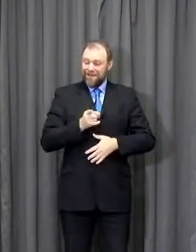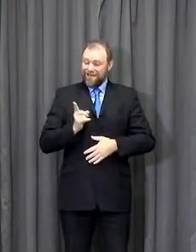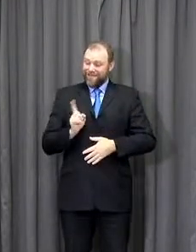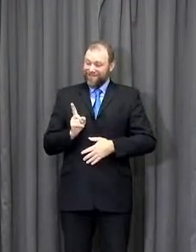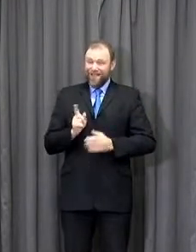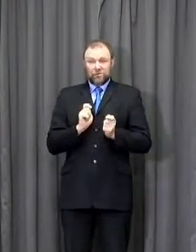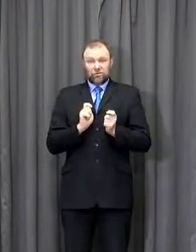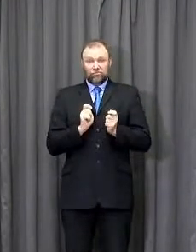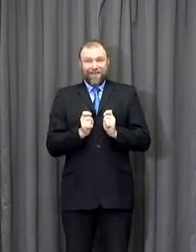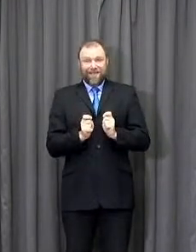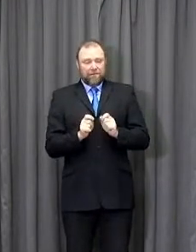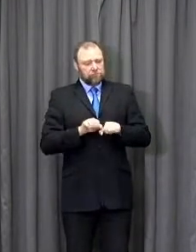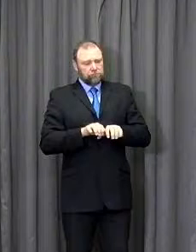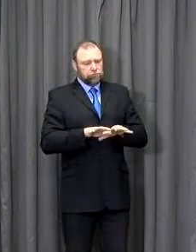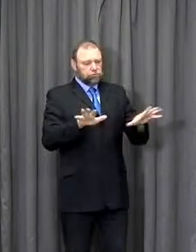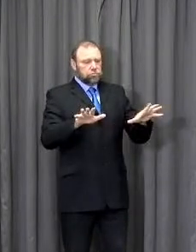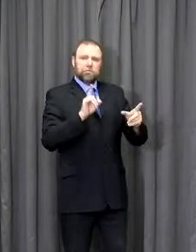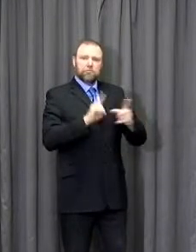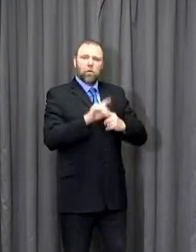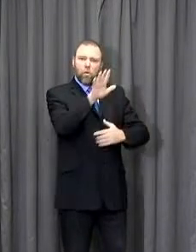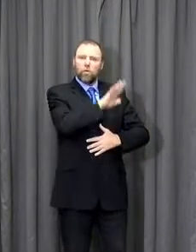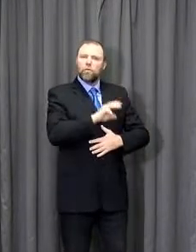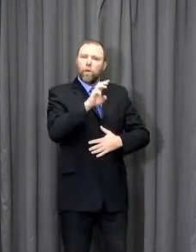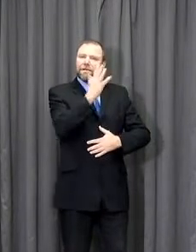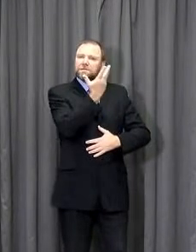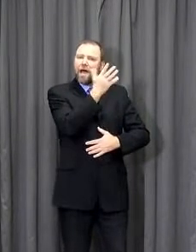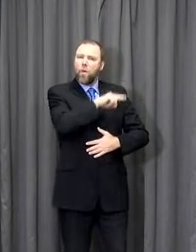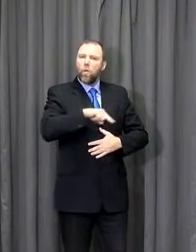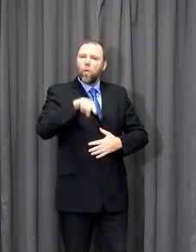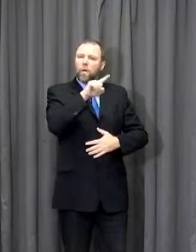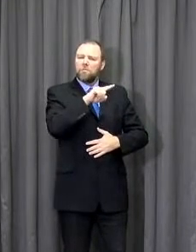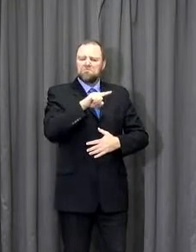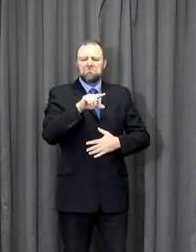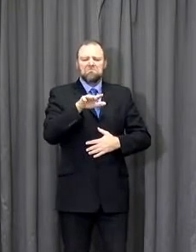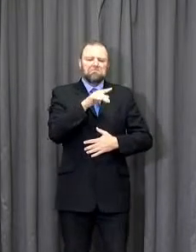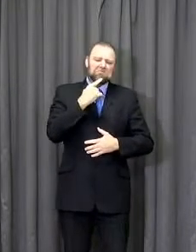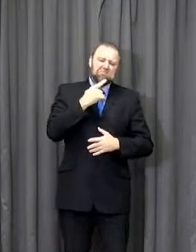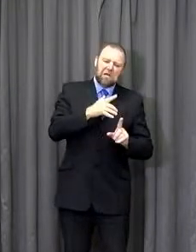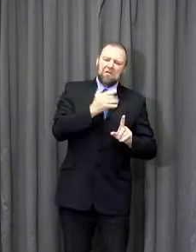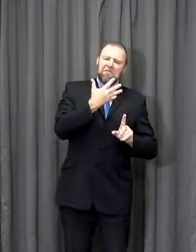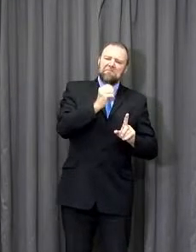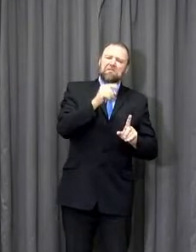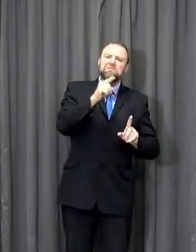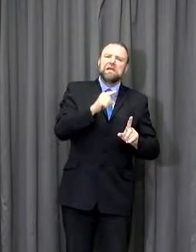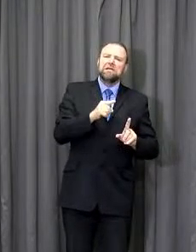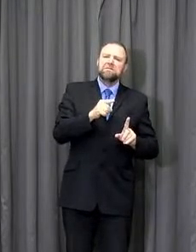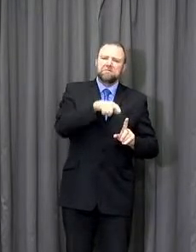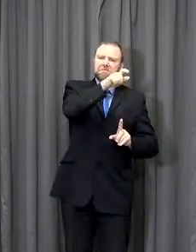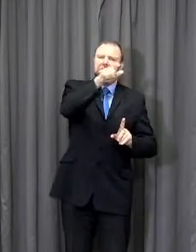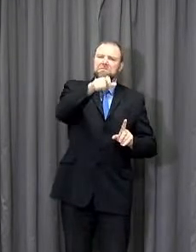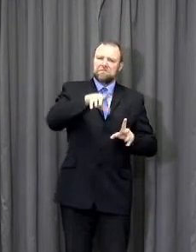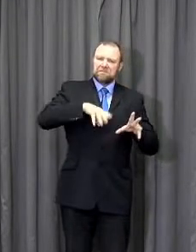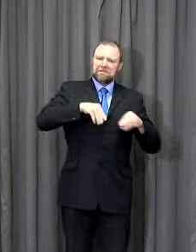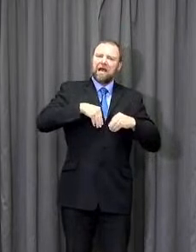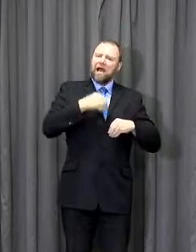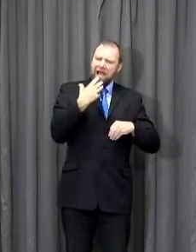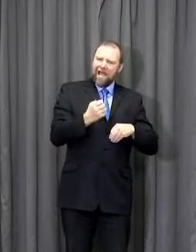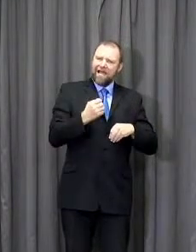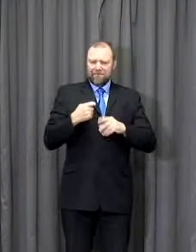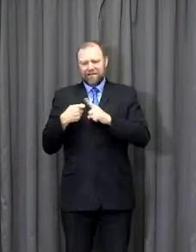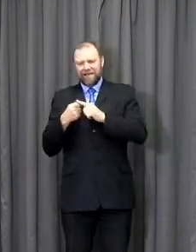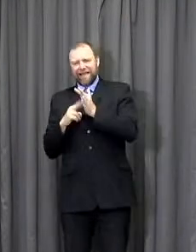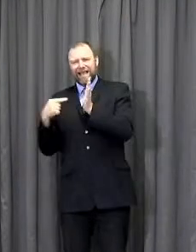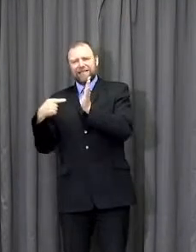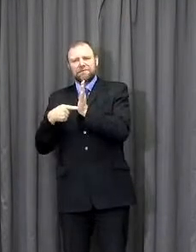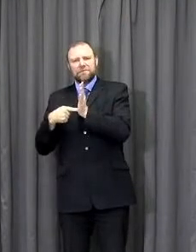country. It is now present in all parts of Wales, at least 50%, and highest in parts of North Wales. We believe the strain